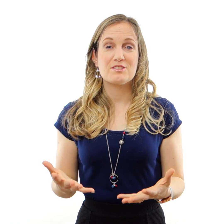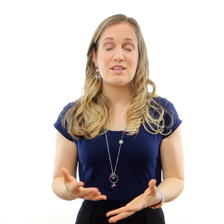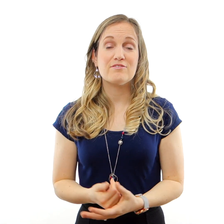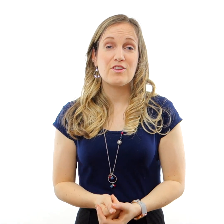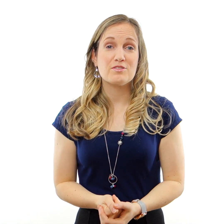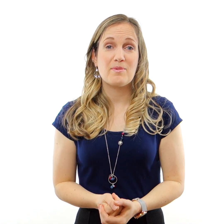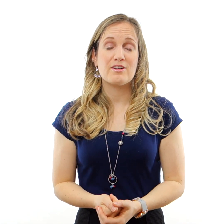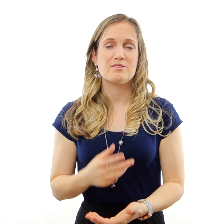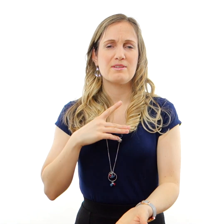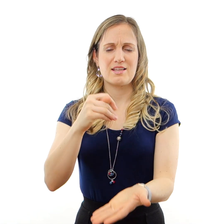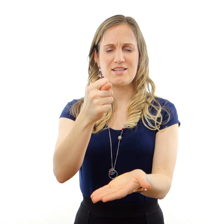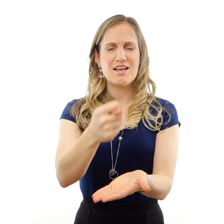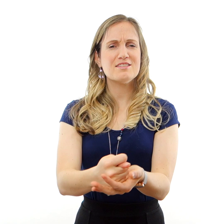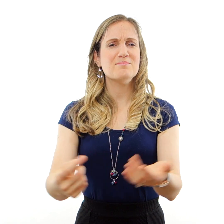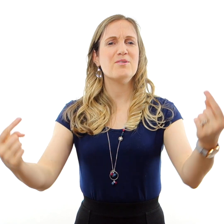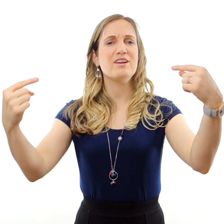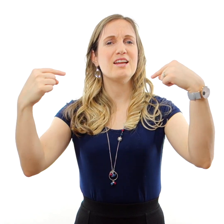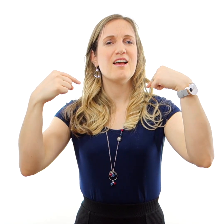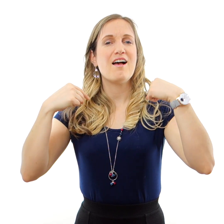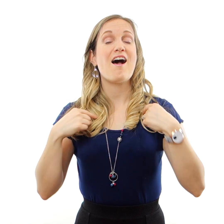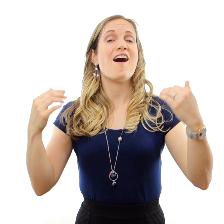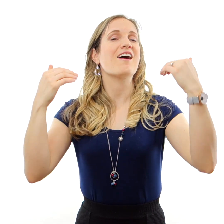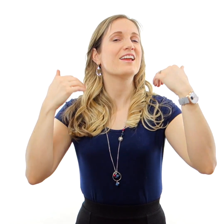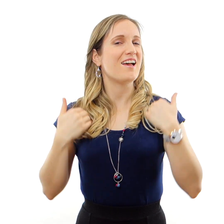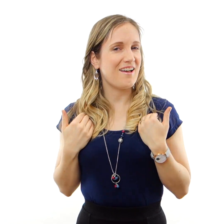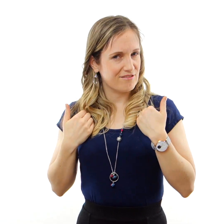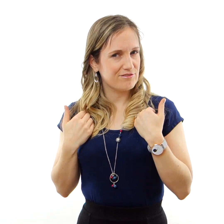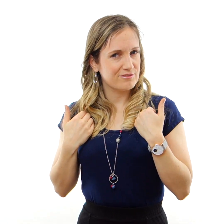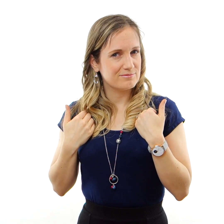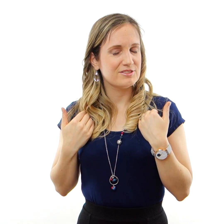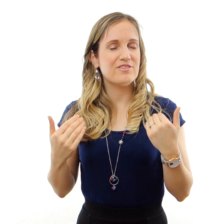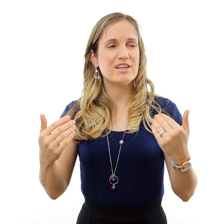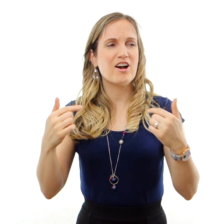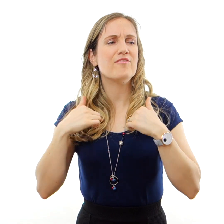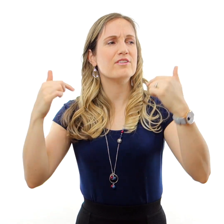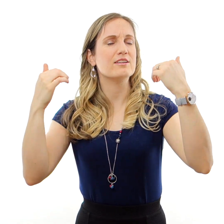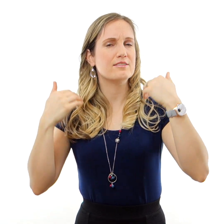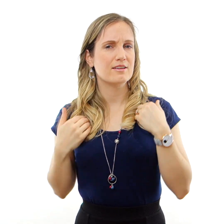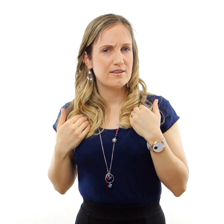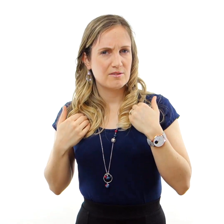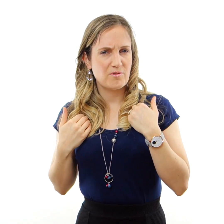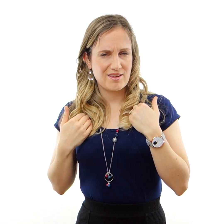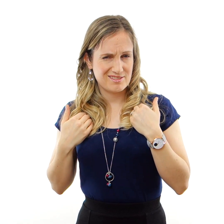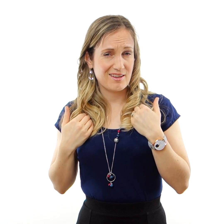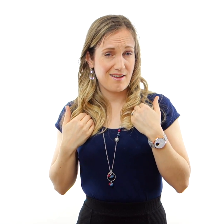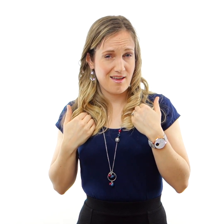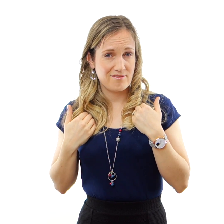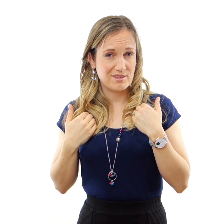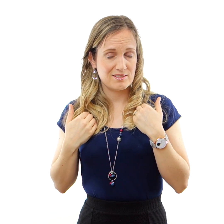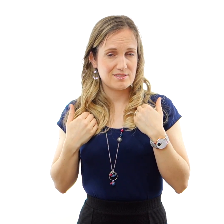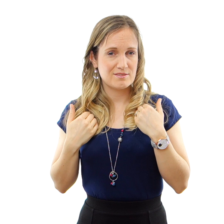it flows better to be like testimony, I have. It's a very confident way of saying I have this.